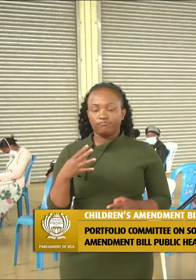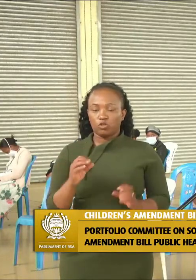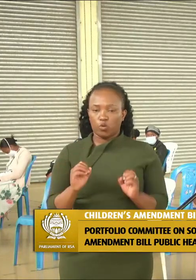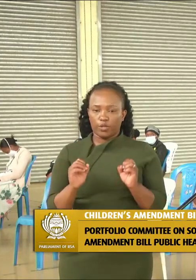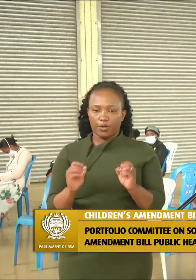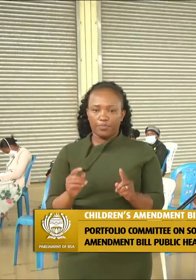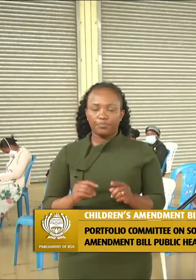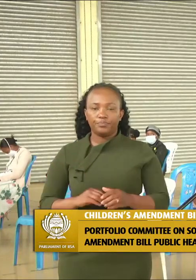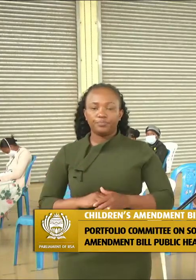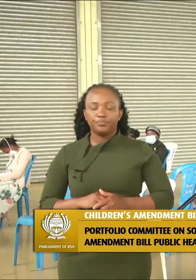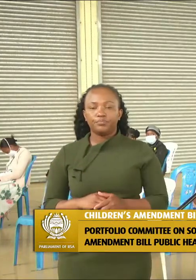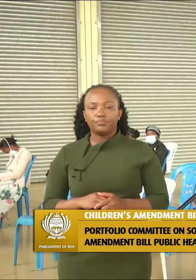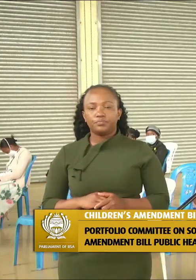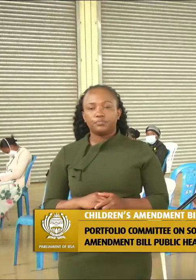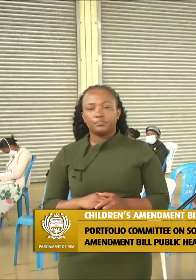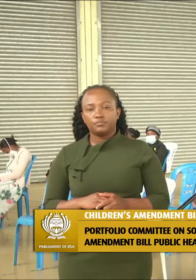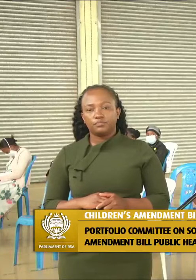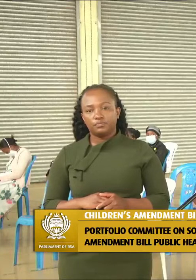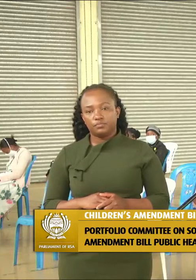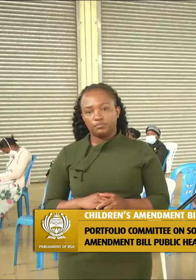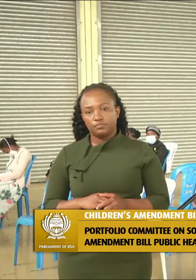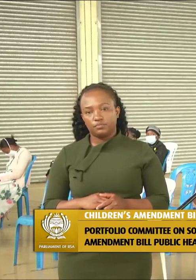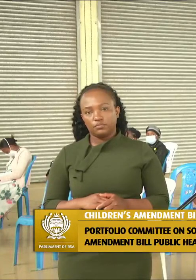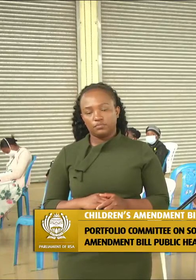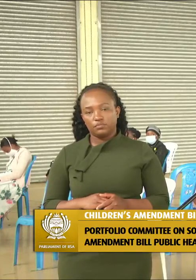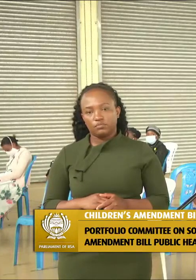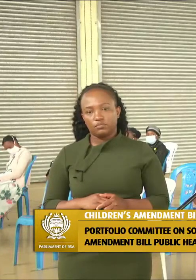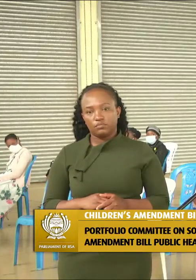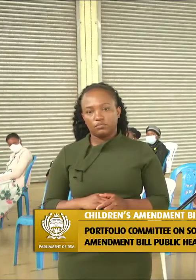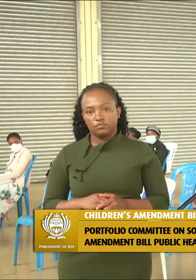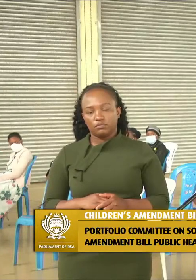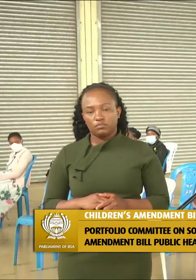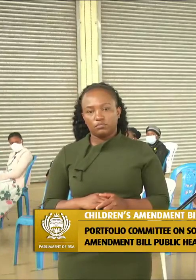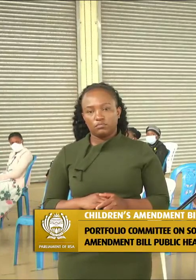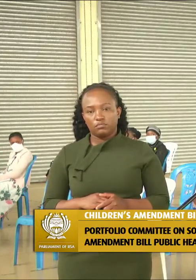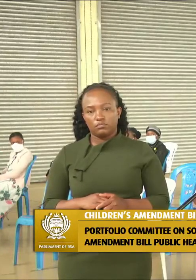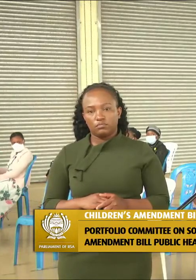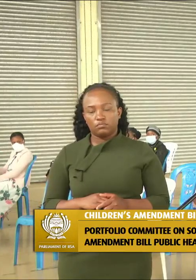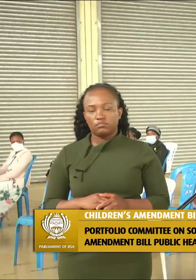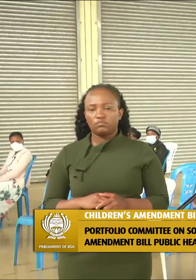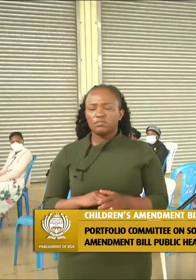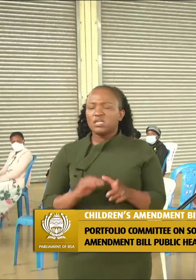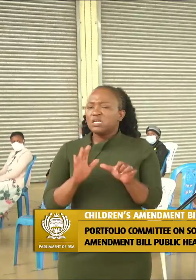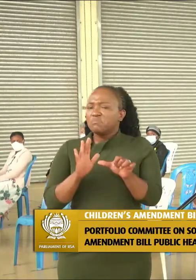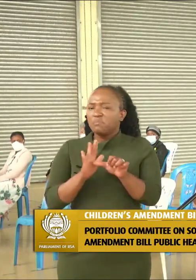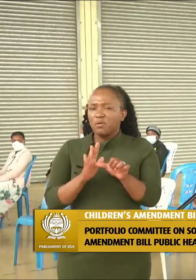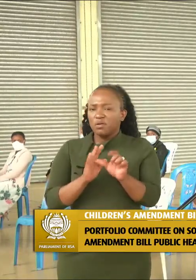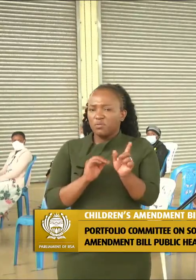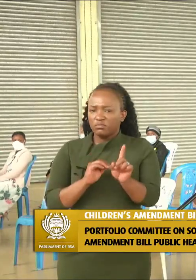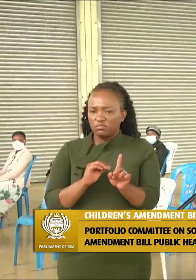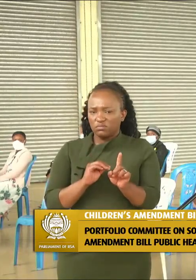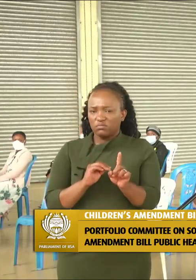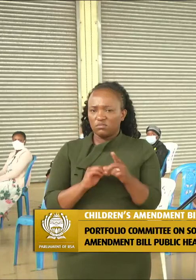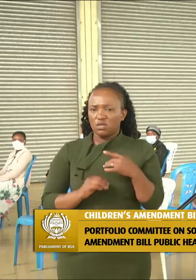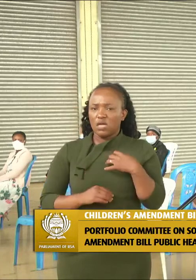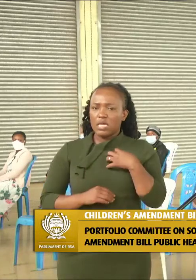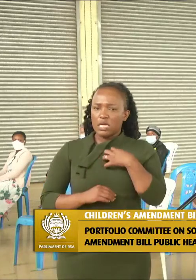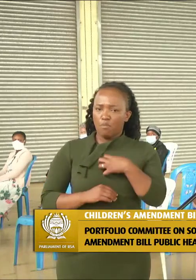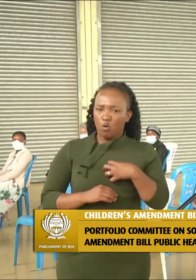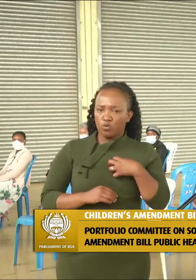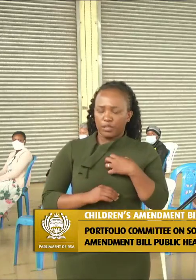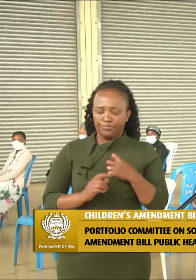Which is more important, physical or emotional stability? Ikuphi